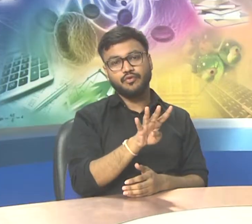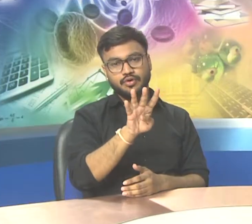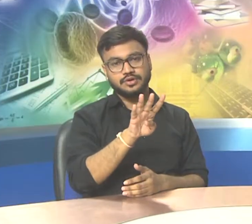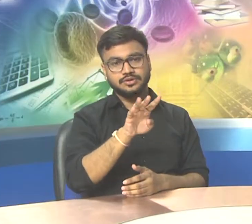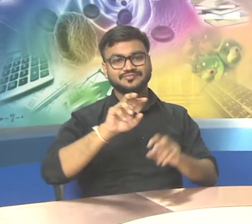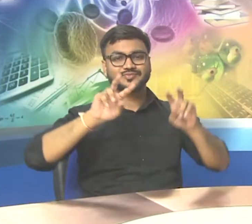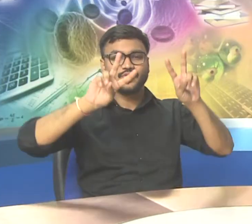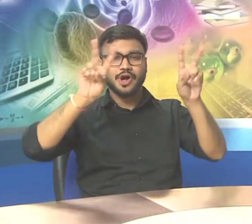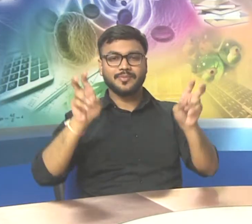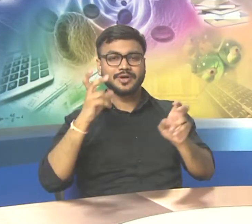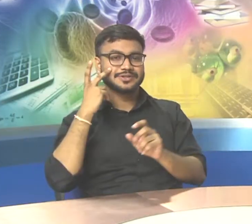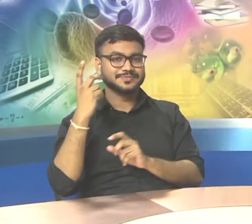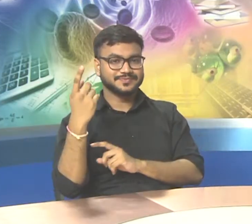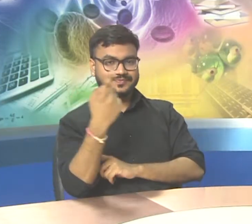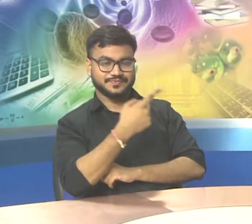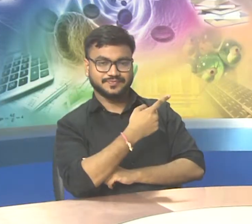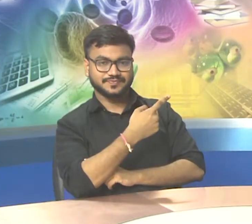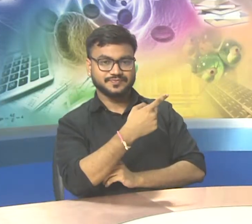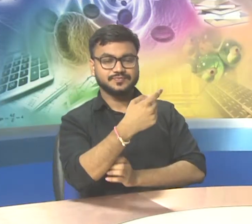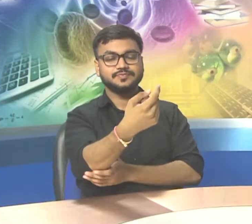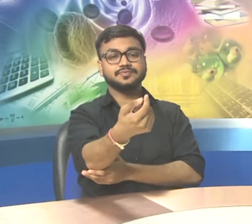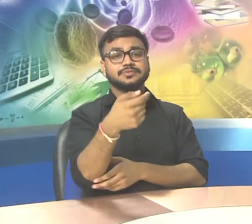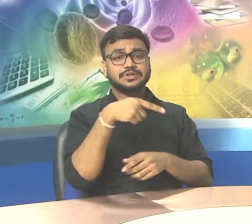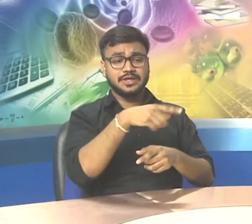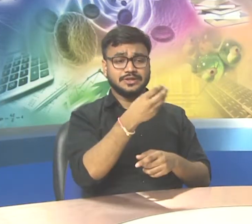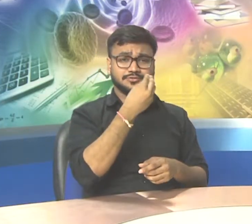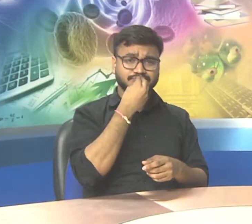Nutrition. Lesson number 4,